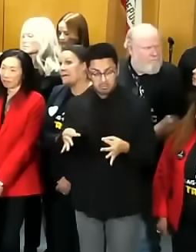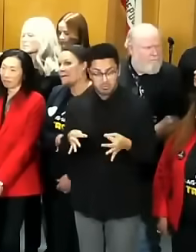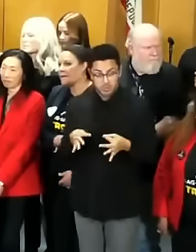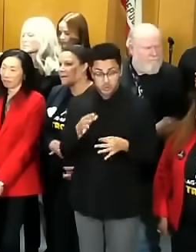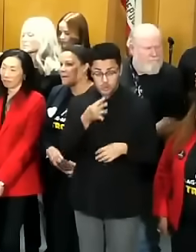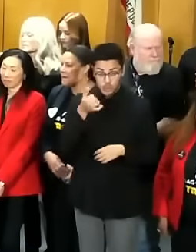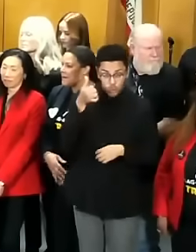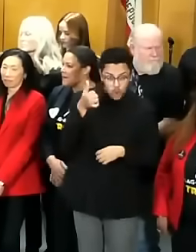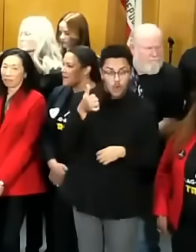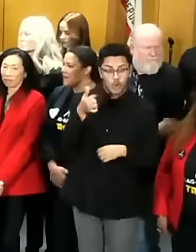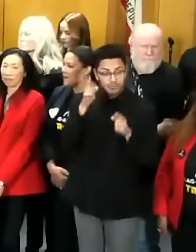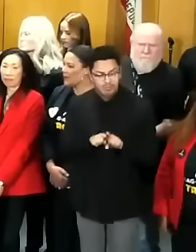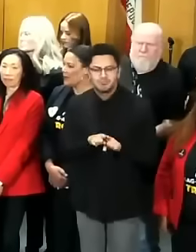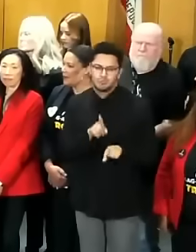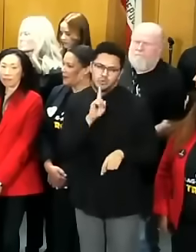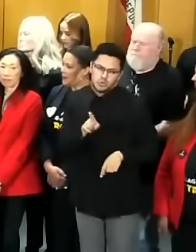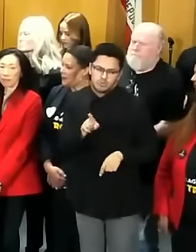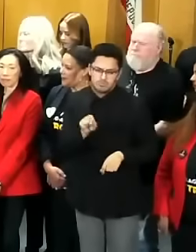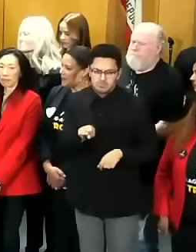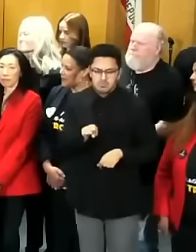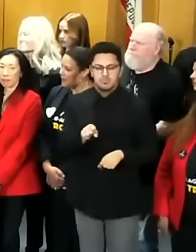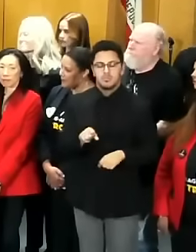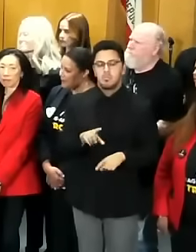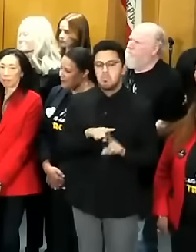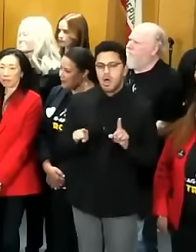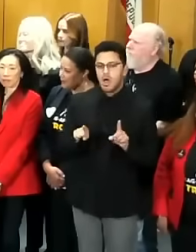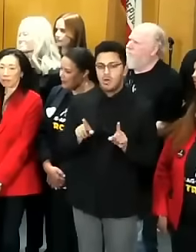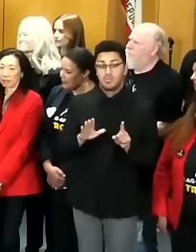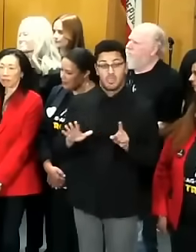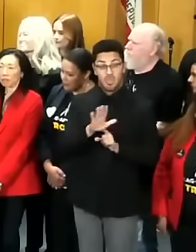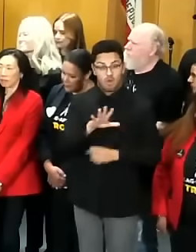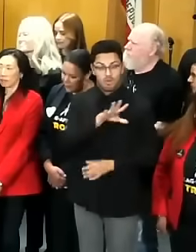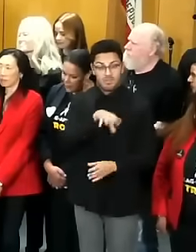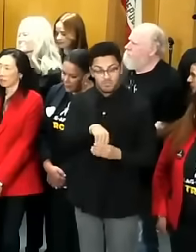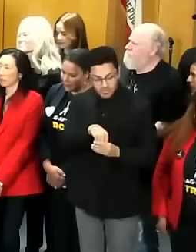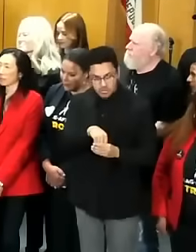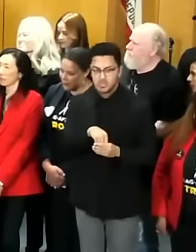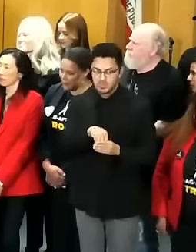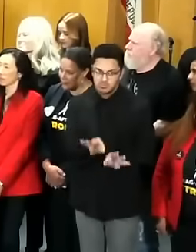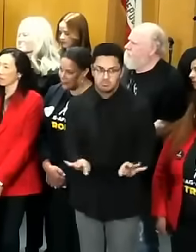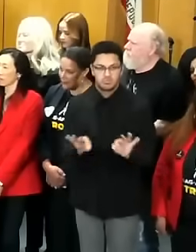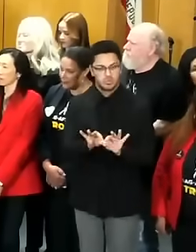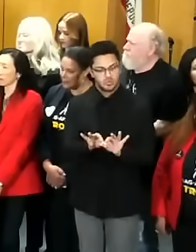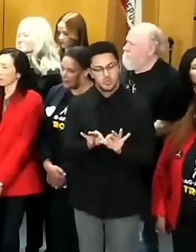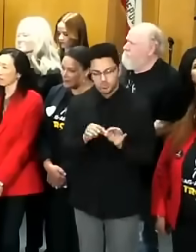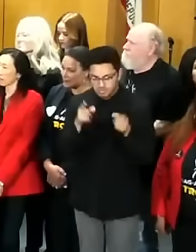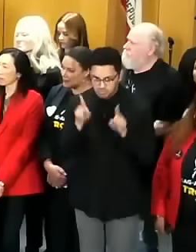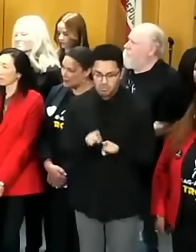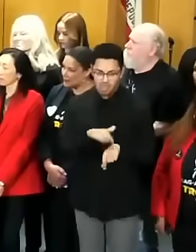have, but I think their involvement ended up being essential to finding the path to this deal.